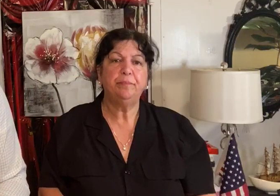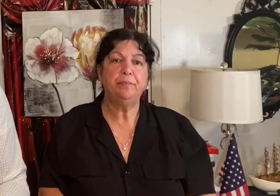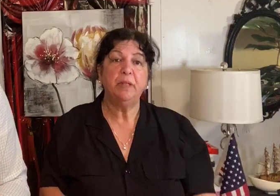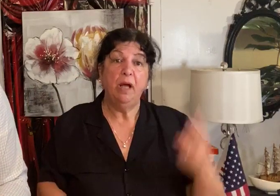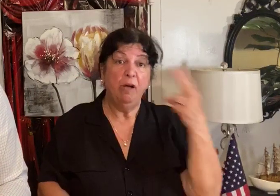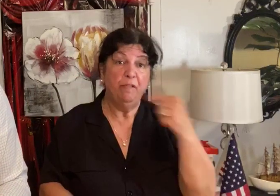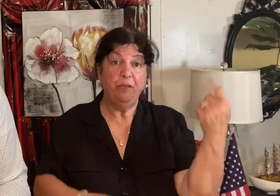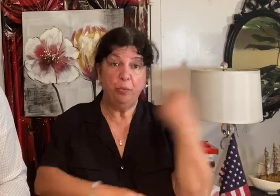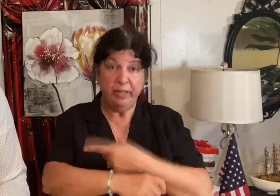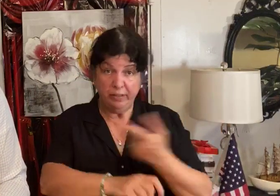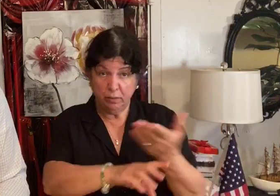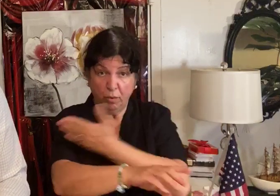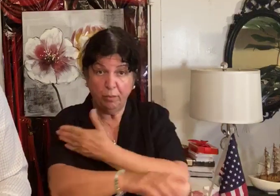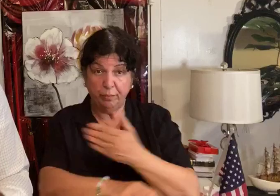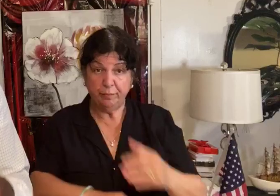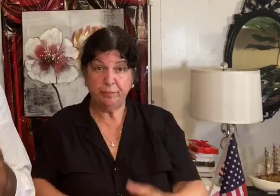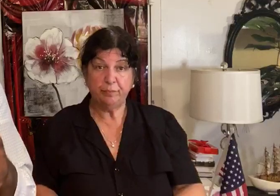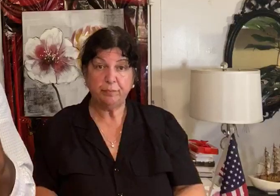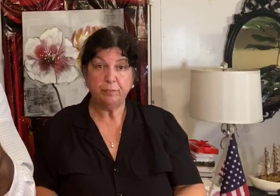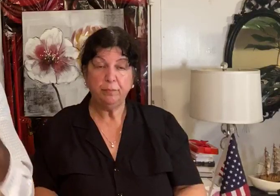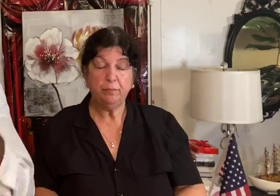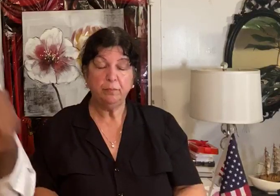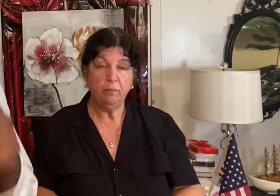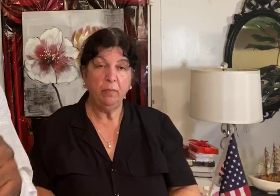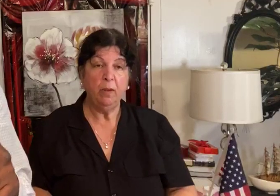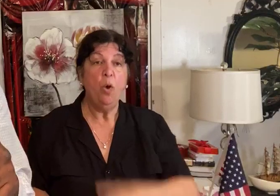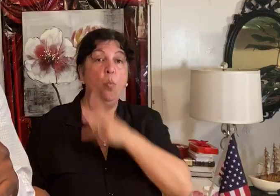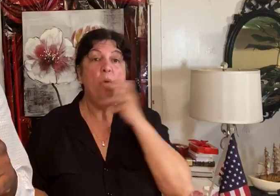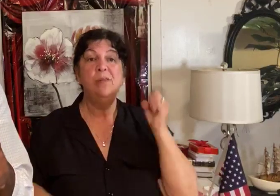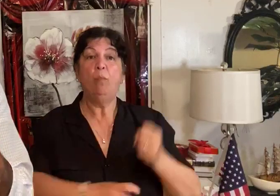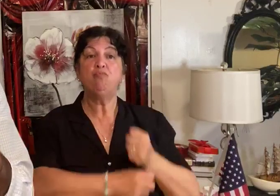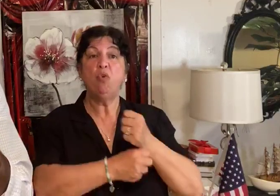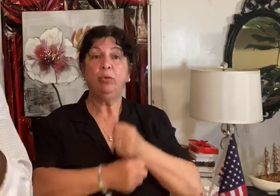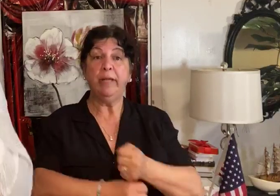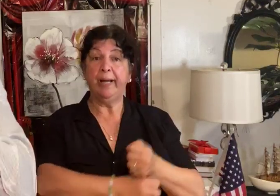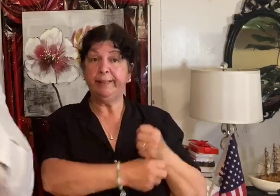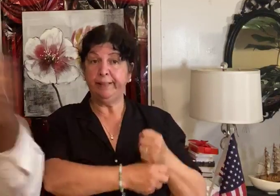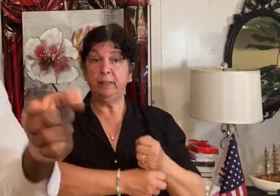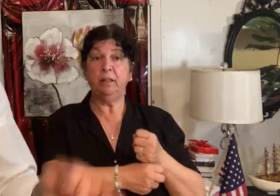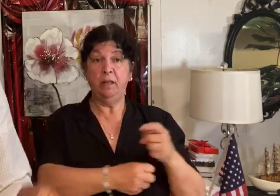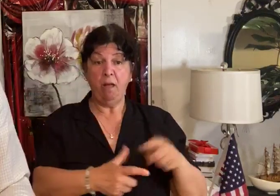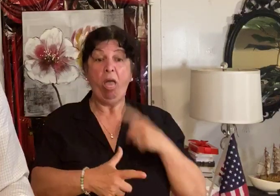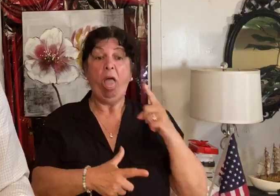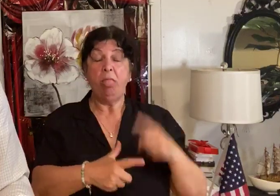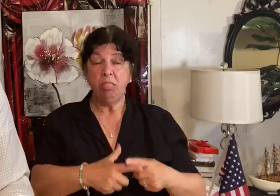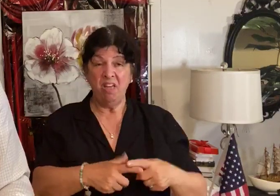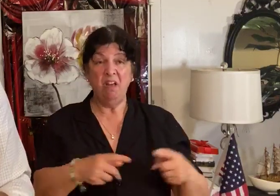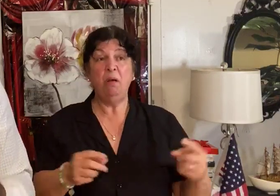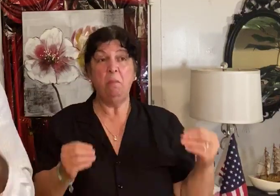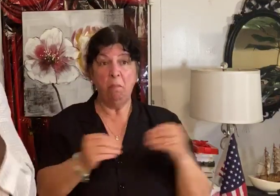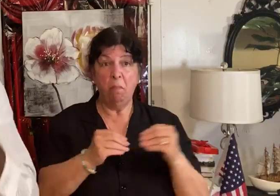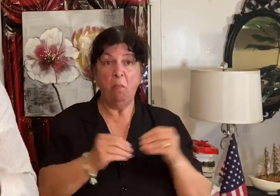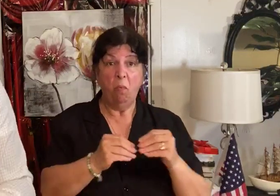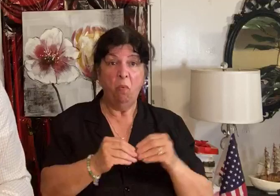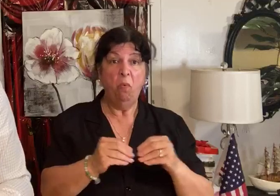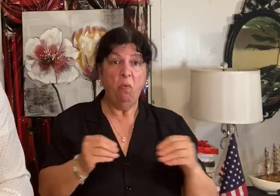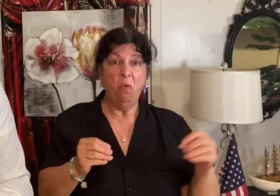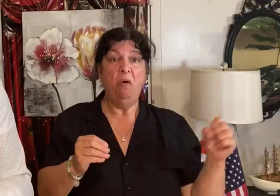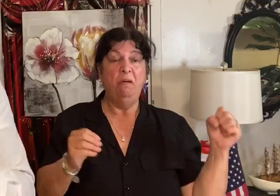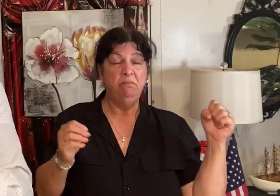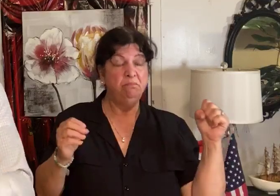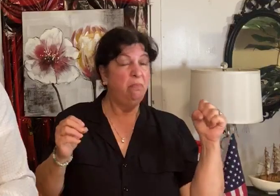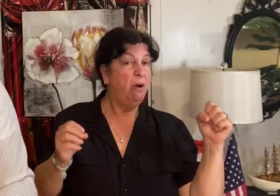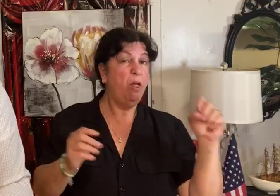A few days ago, there was a protest and then more lawless behavior around Washington,